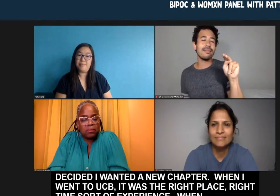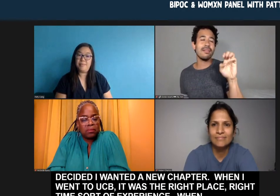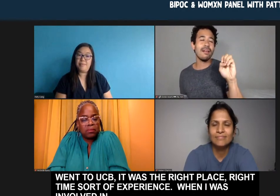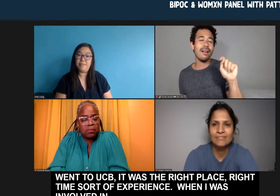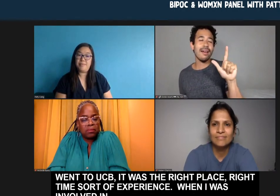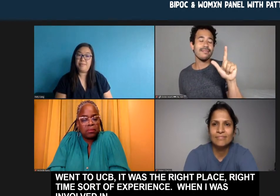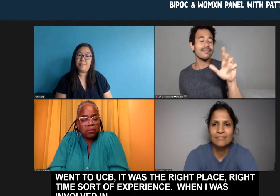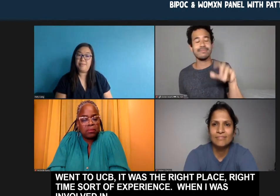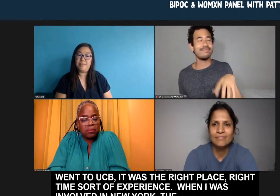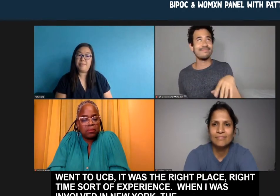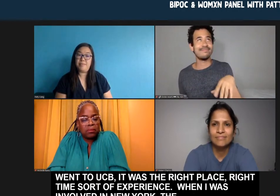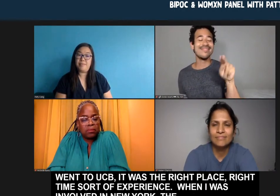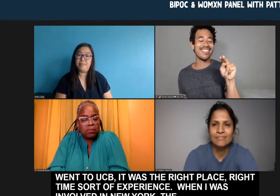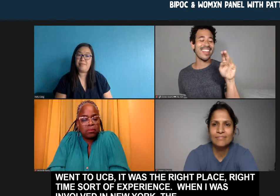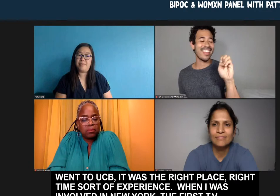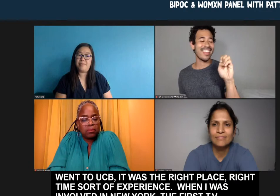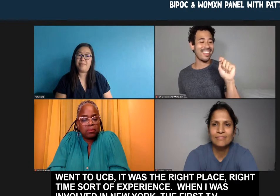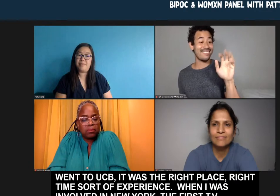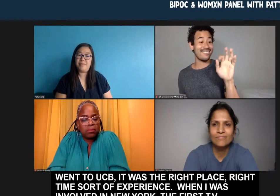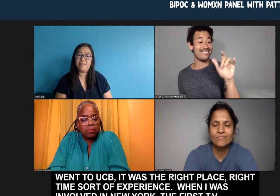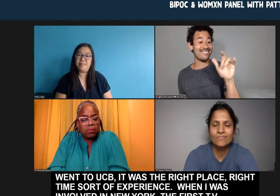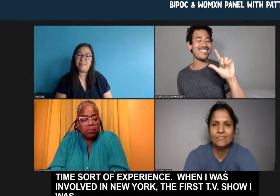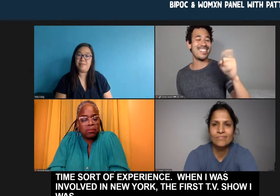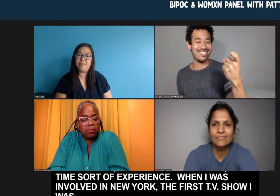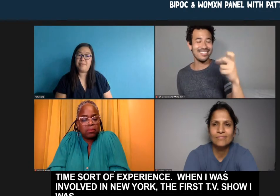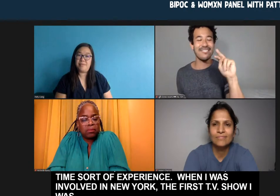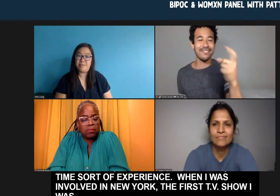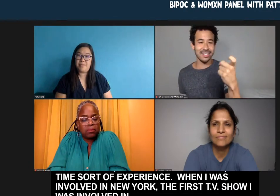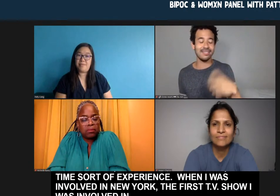in, it was on Netflix,